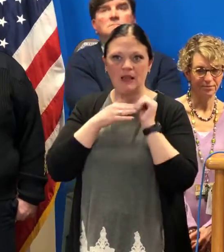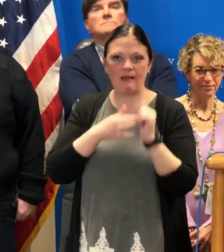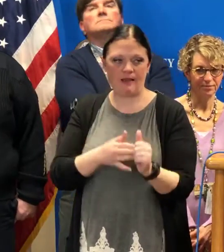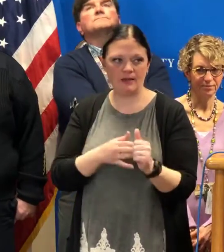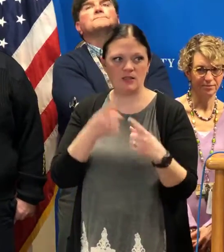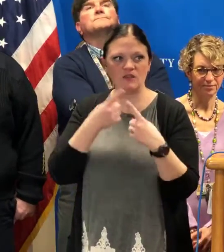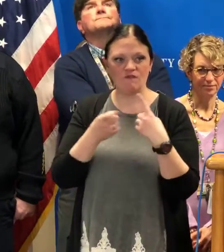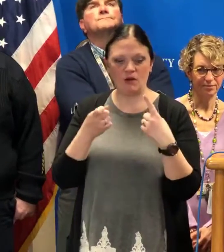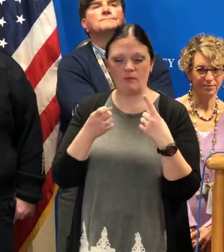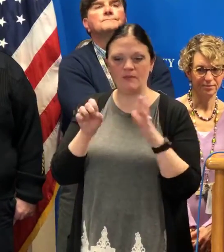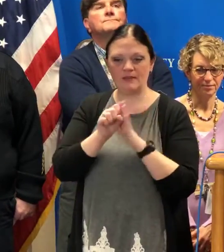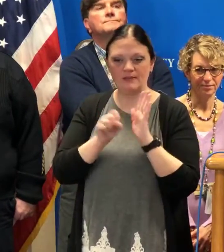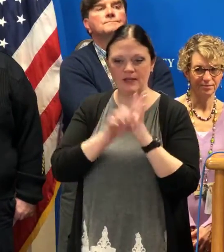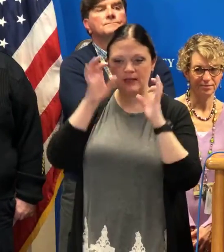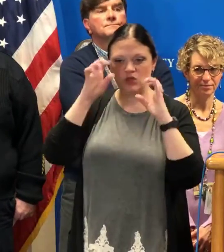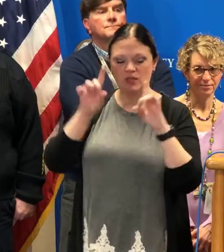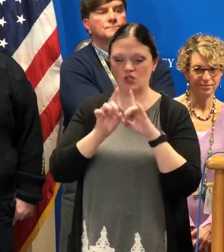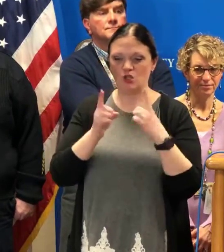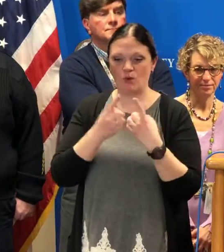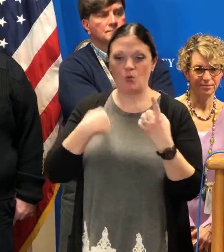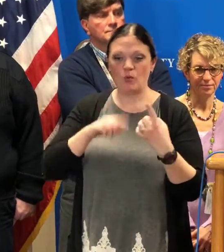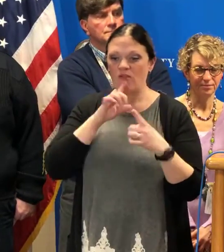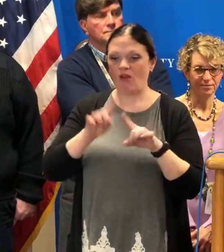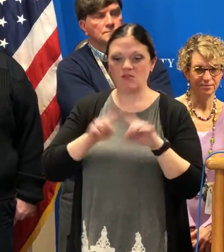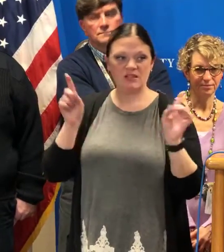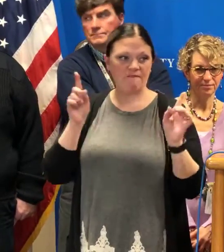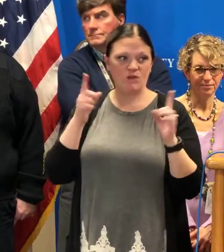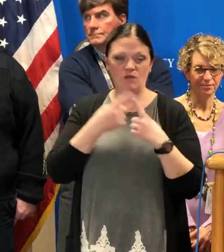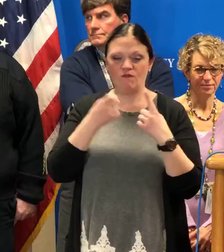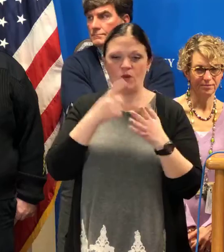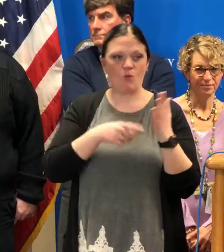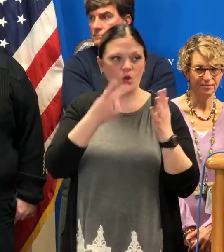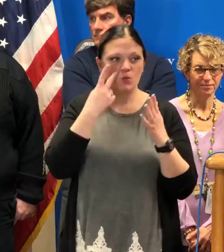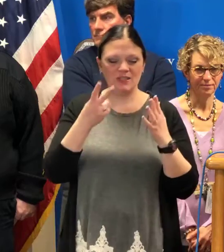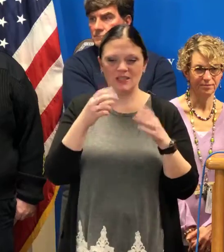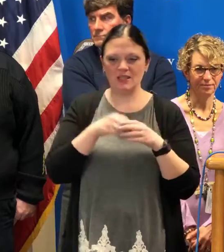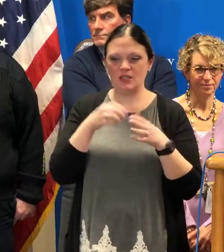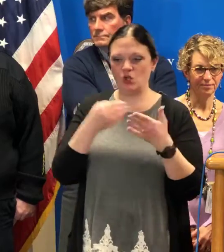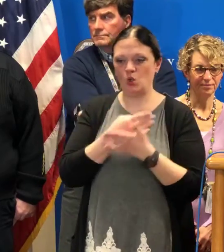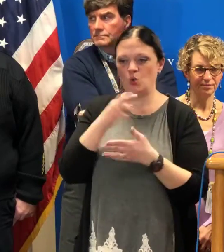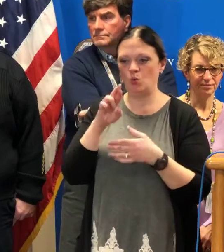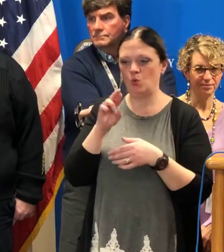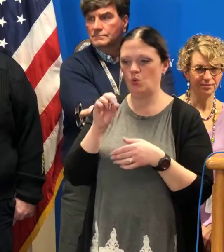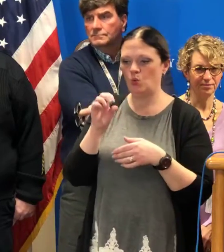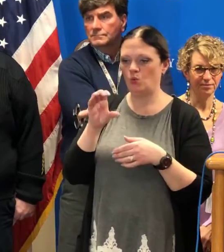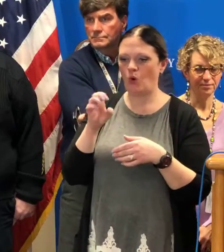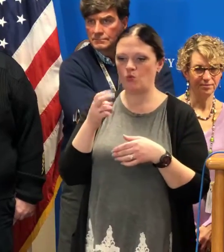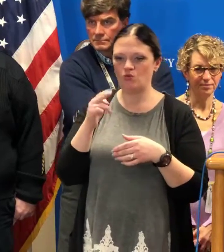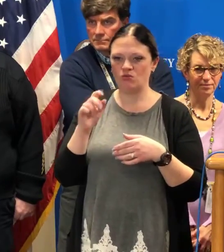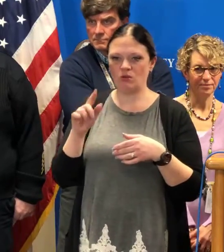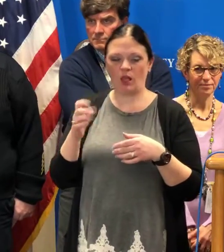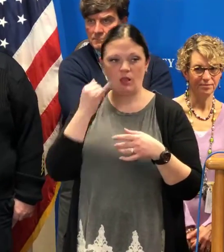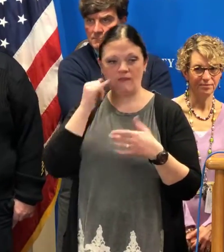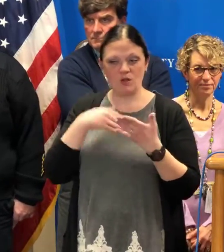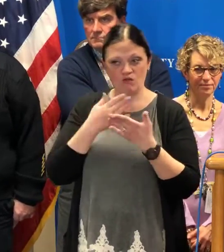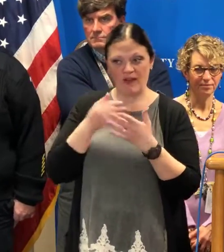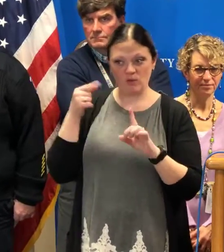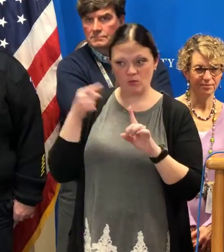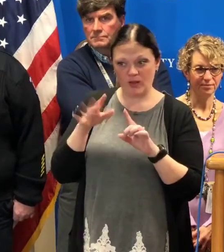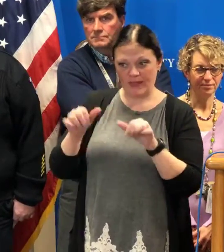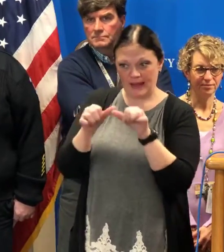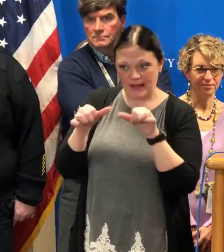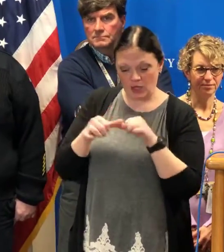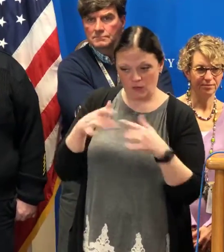Department. We are different than right now what you're seeing in Rochelle, New Rochelle. If it got to a point where we had an area that